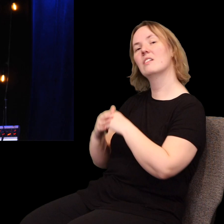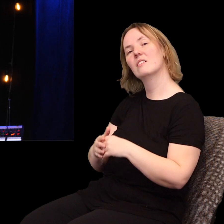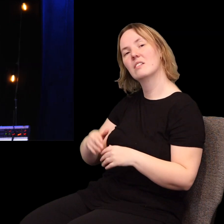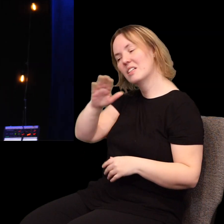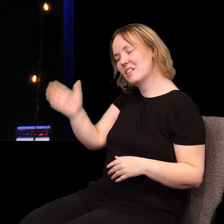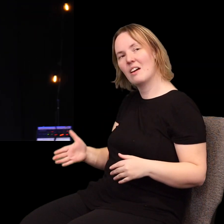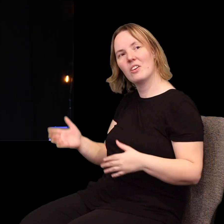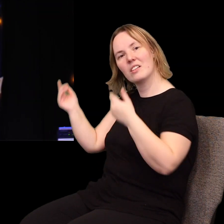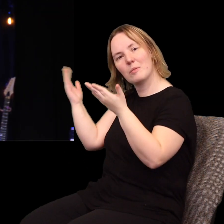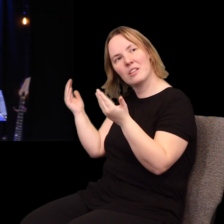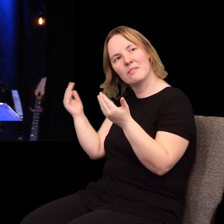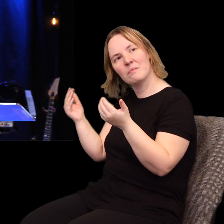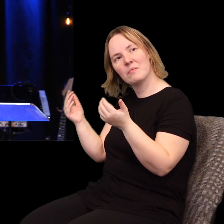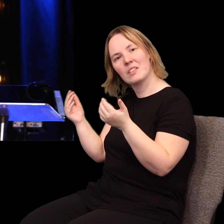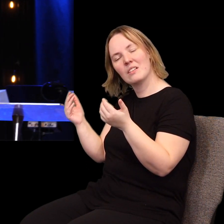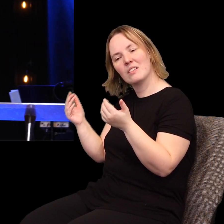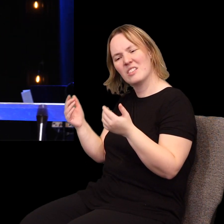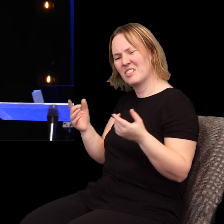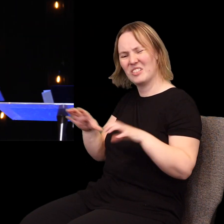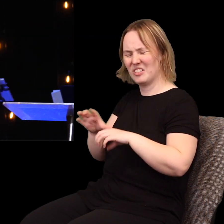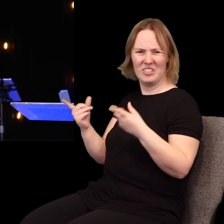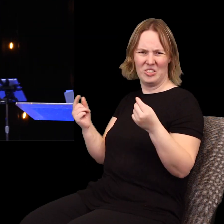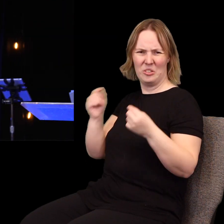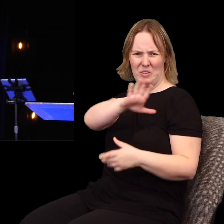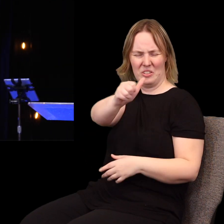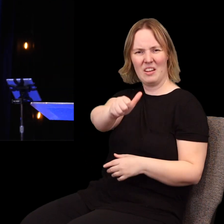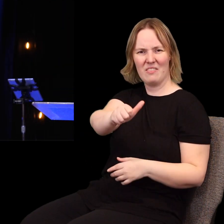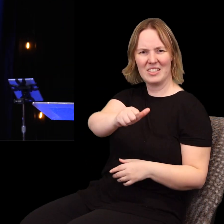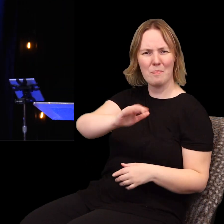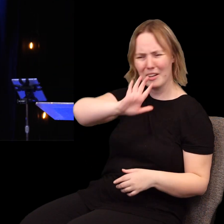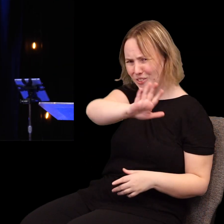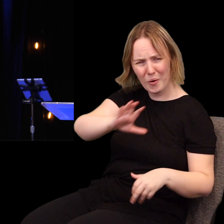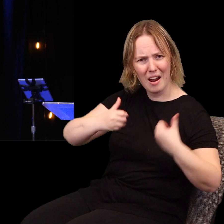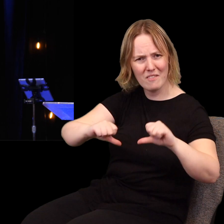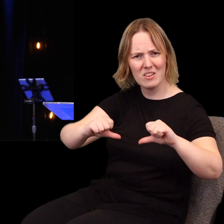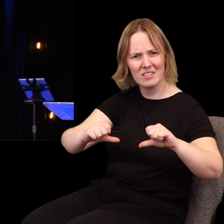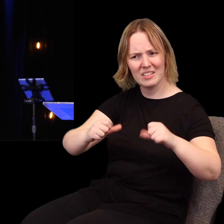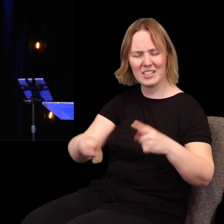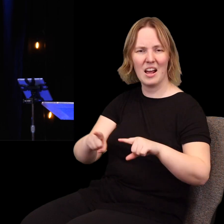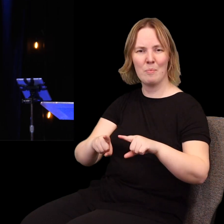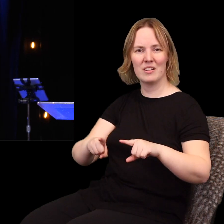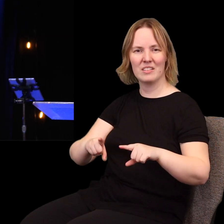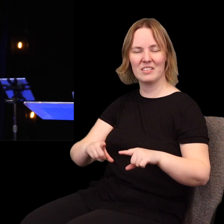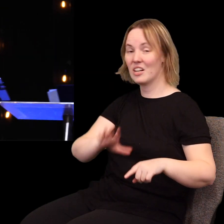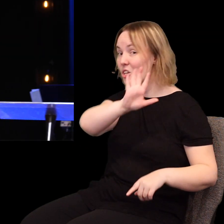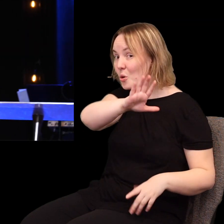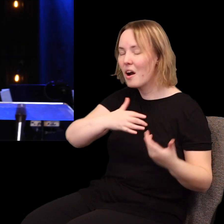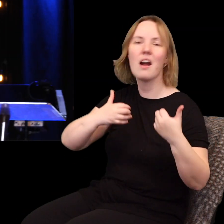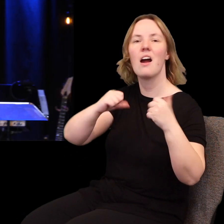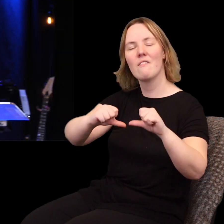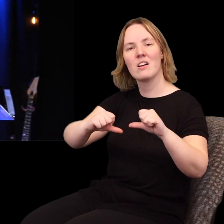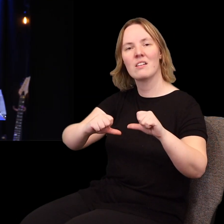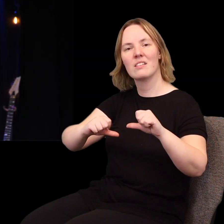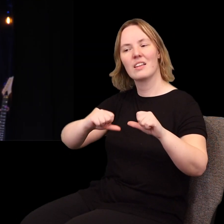to understand, I never expected you from the beginning to pull it off yourself. It's not by your effort that it's going to happen. It's not by